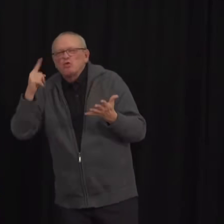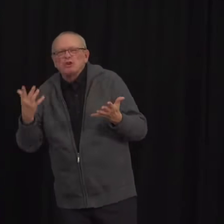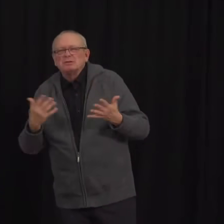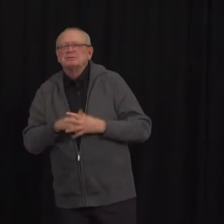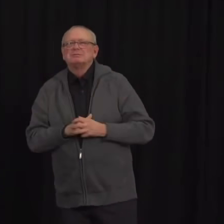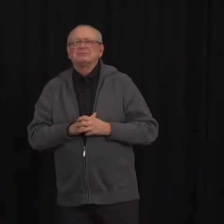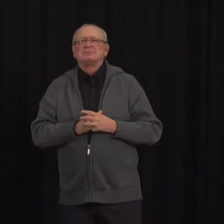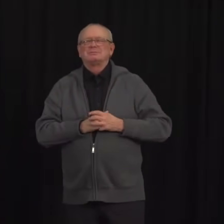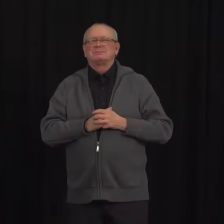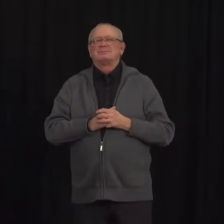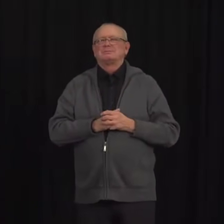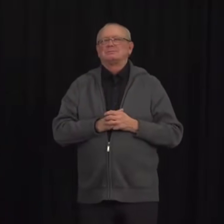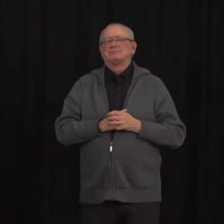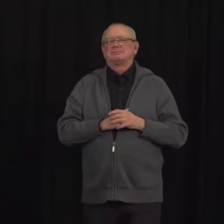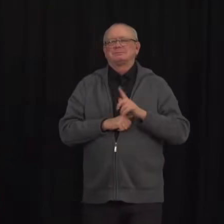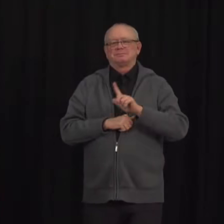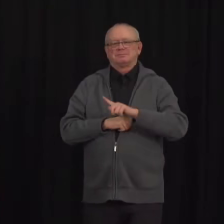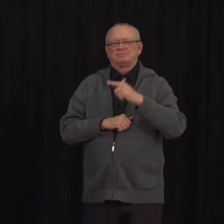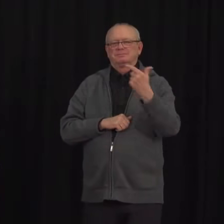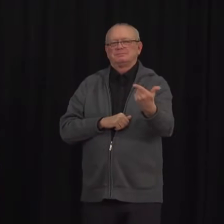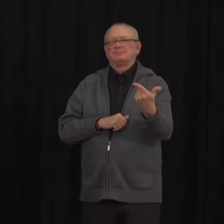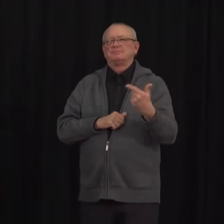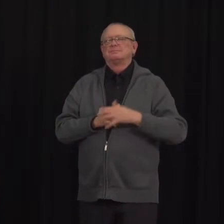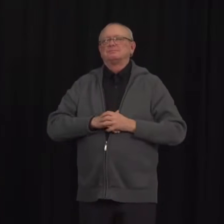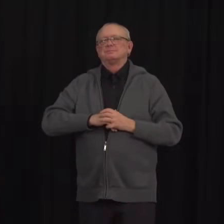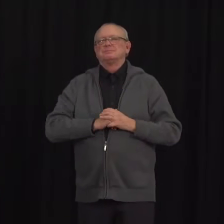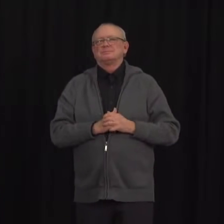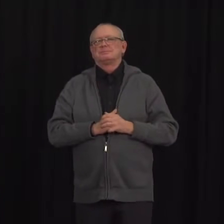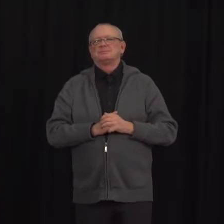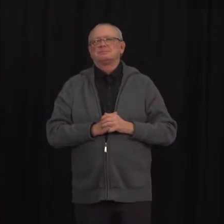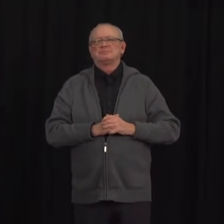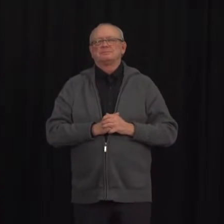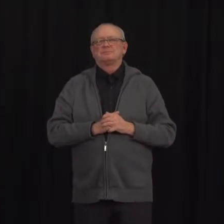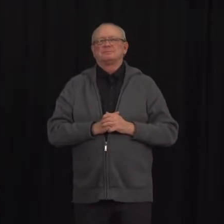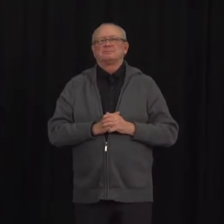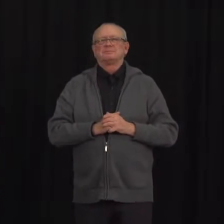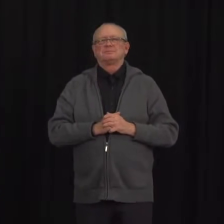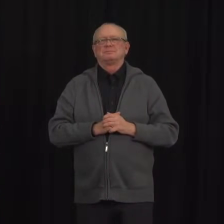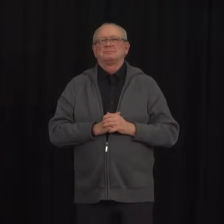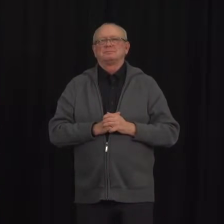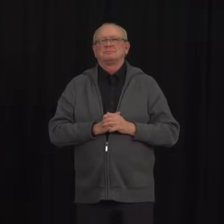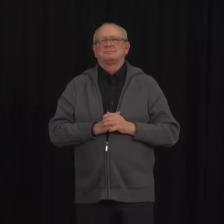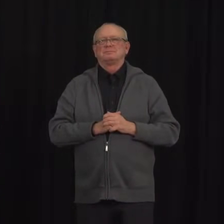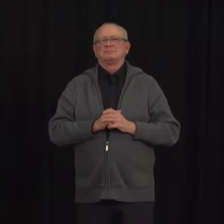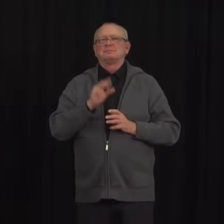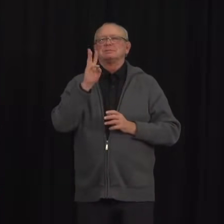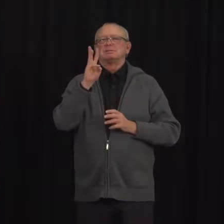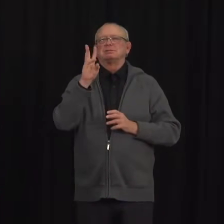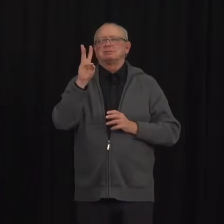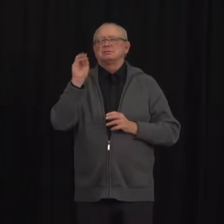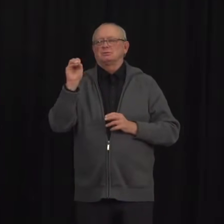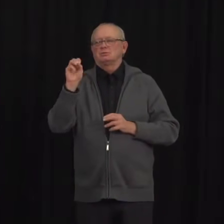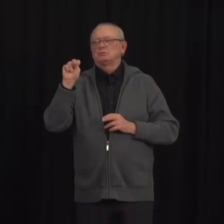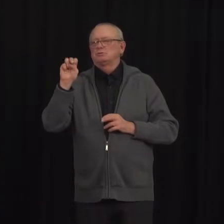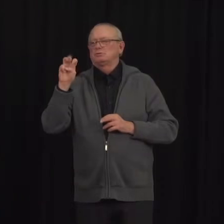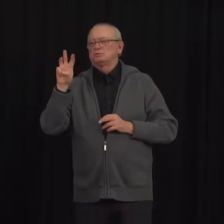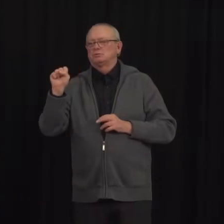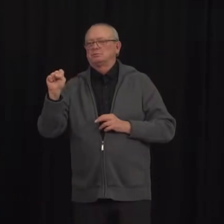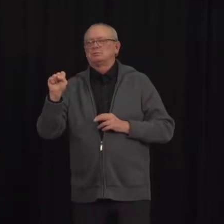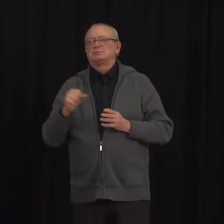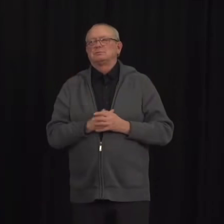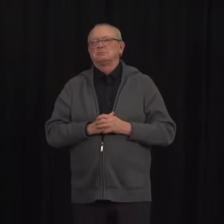Operator, please put through the next question. Thank you. Jeff Slack, 660 News. Hi, Dr.